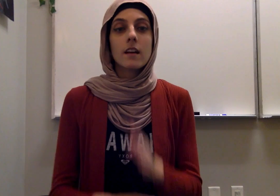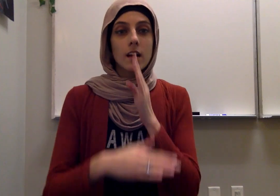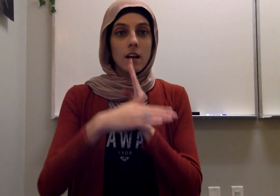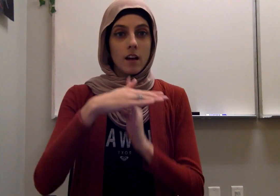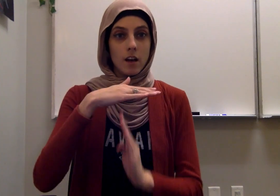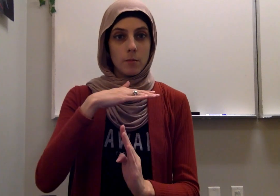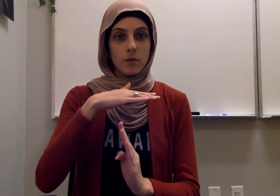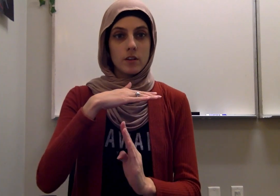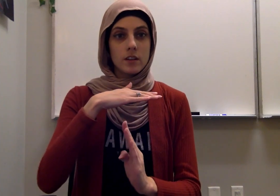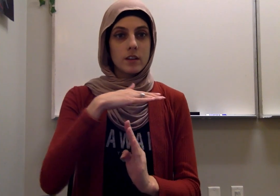Humble.